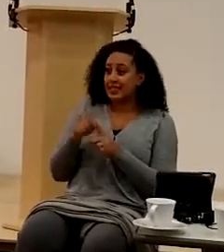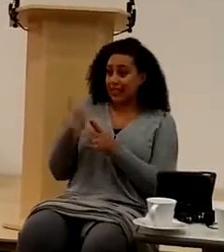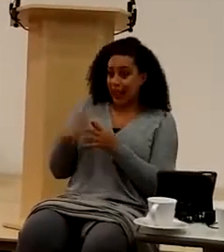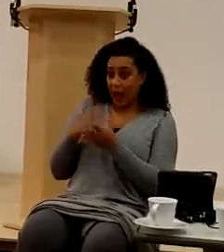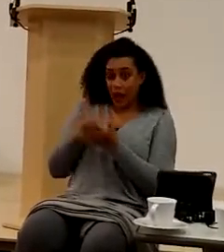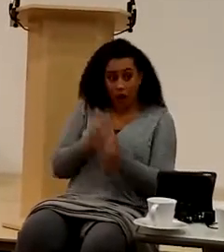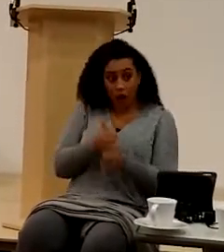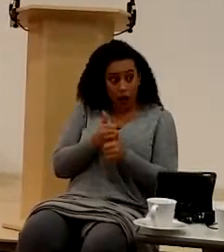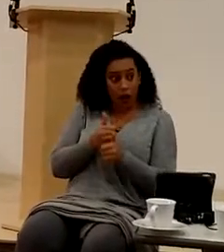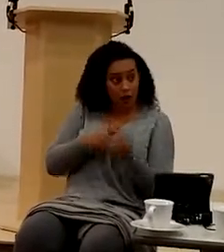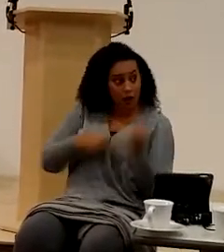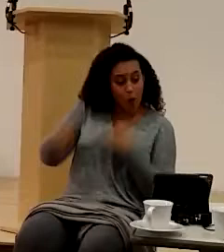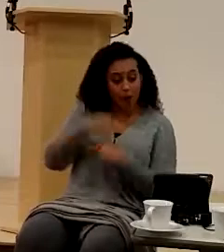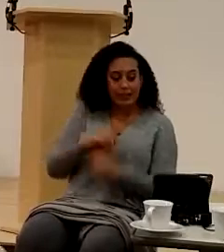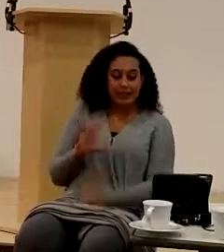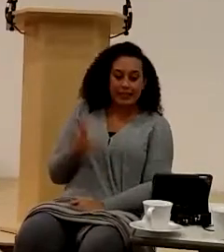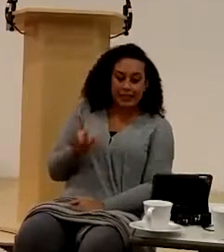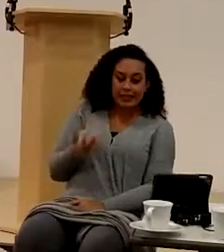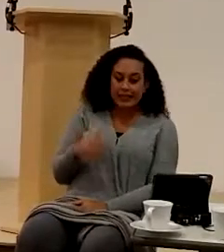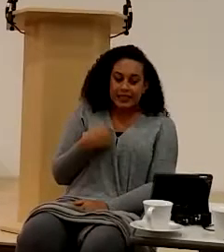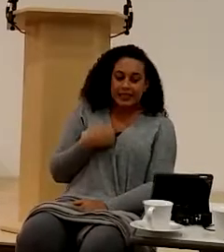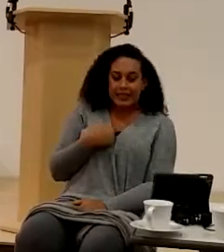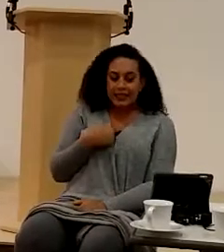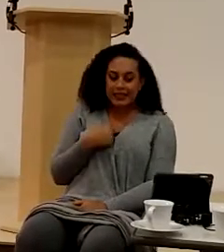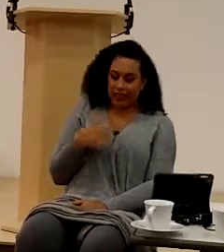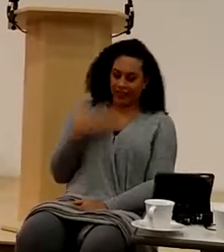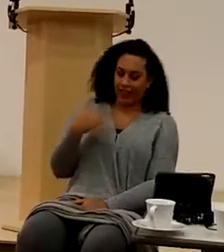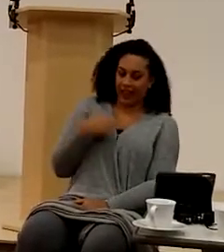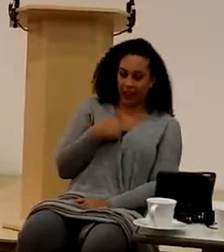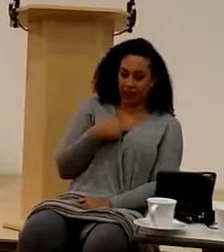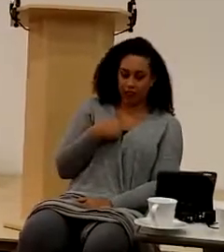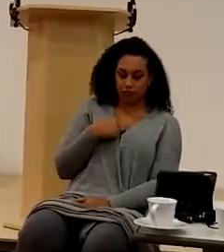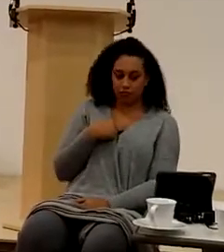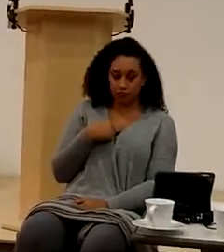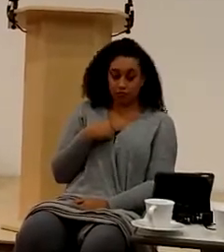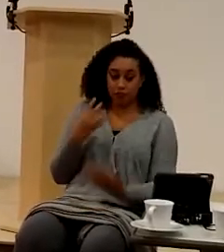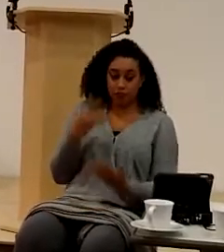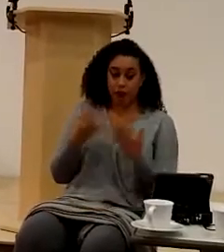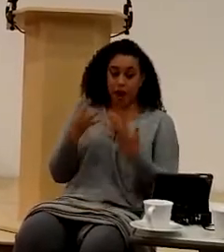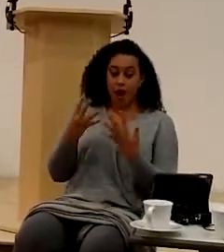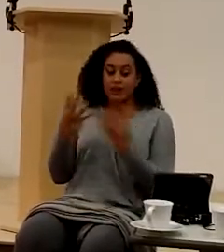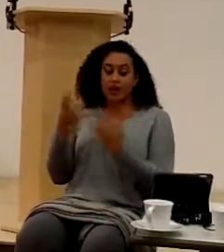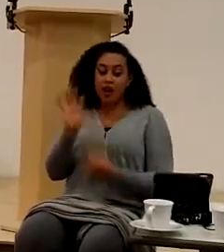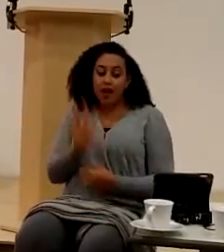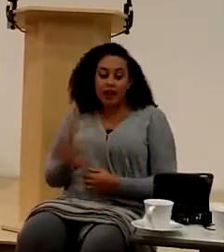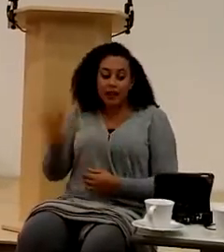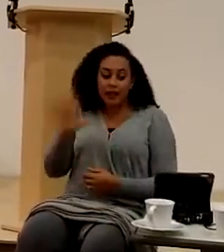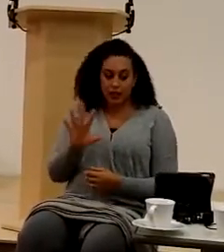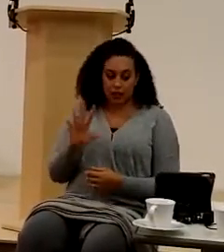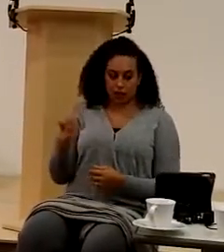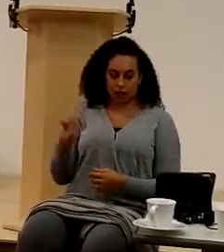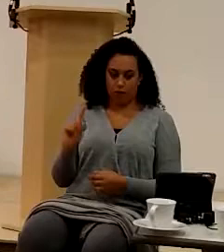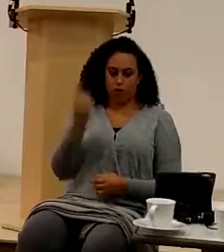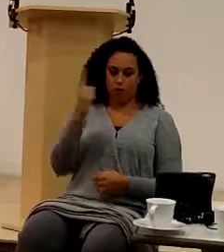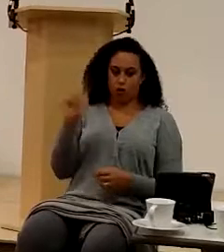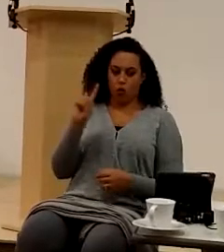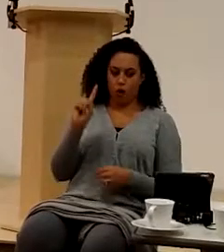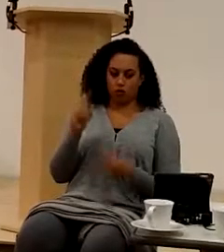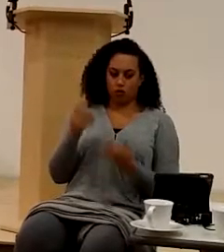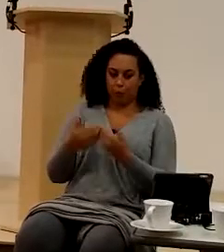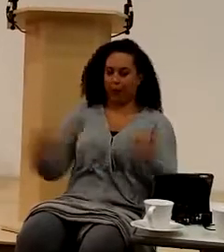different story. So how have we got here? And I think we need to look